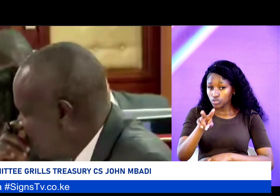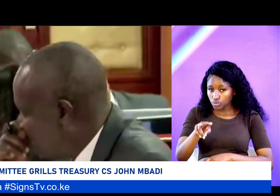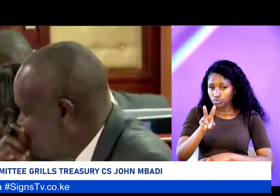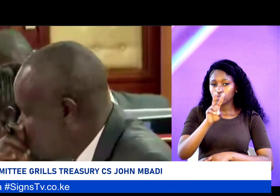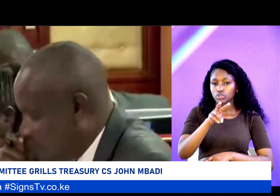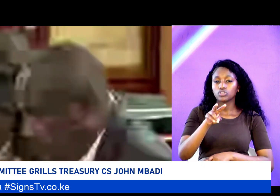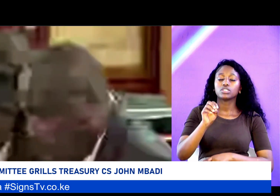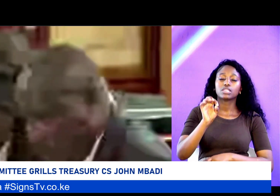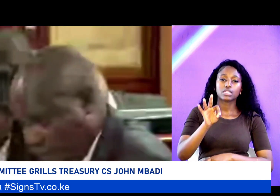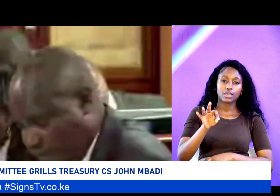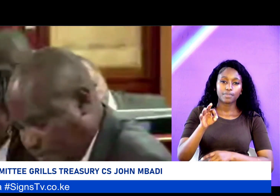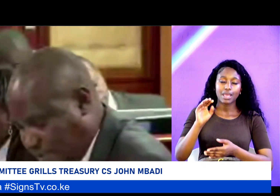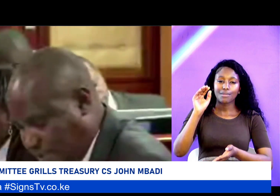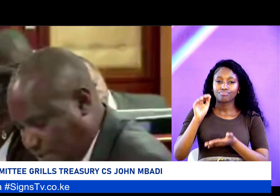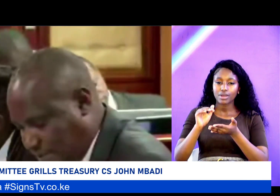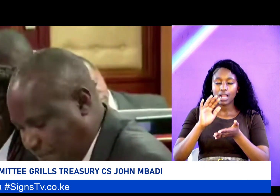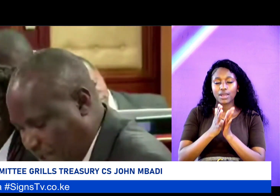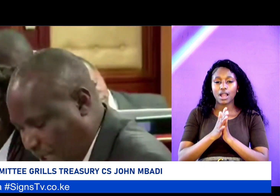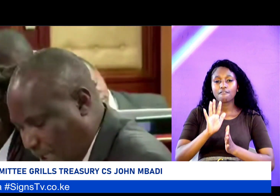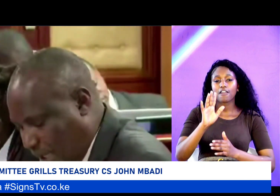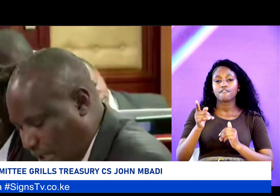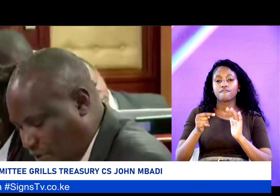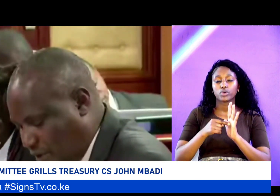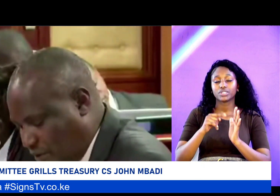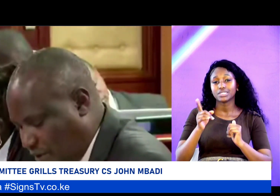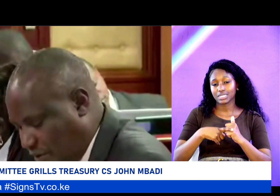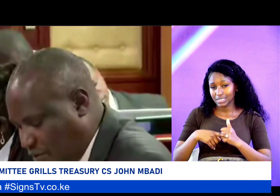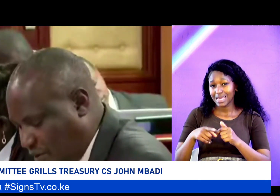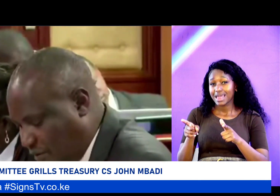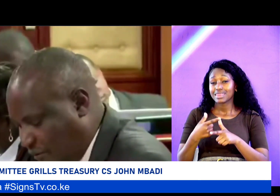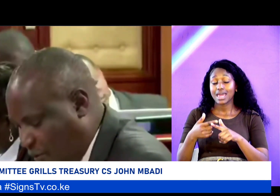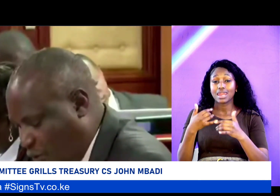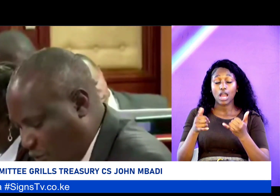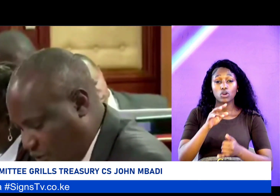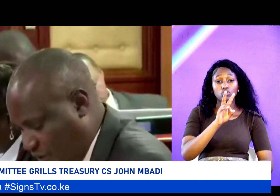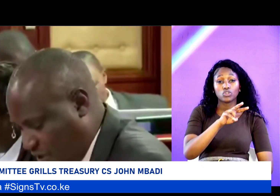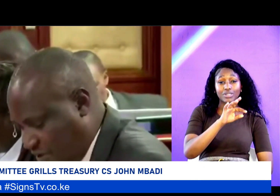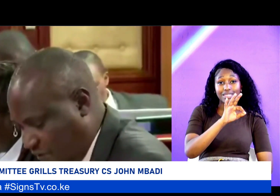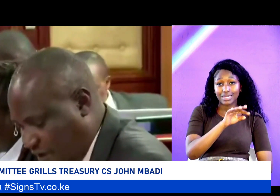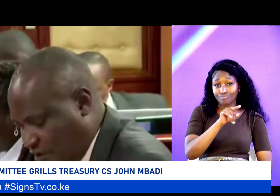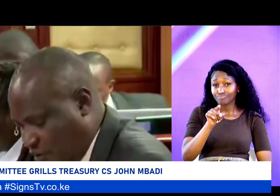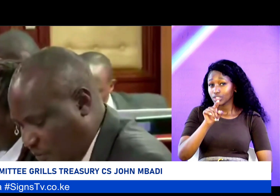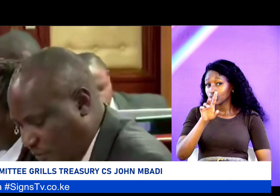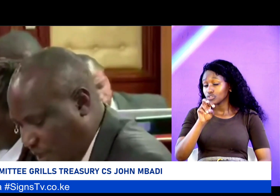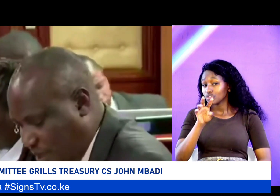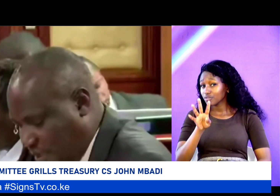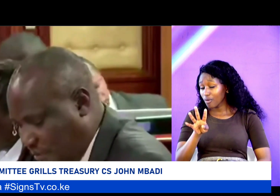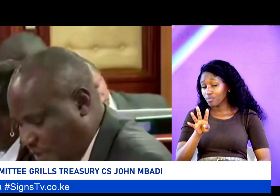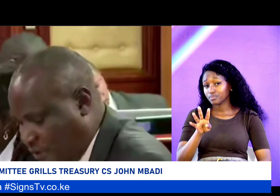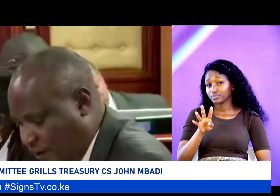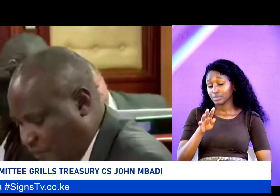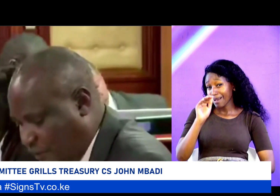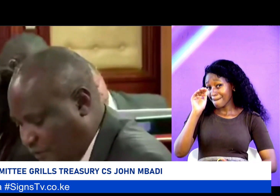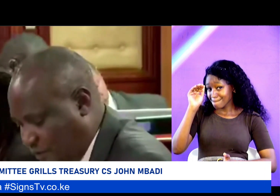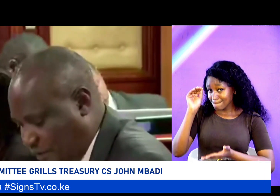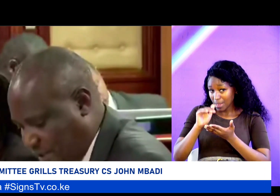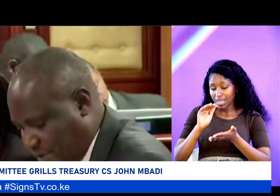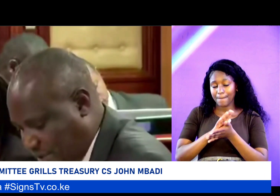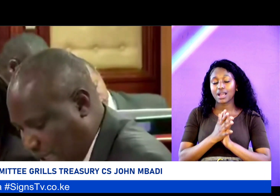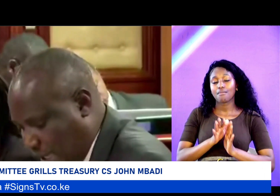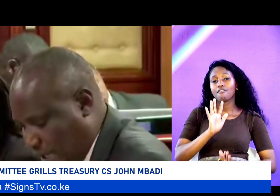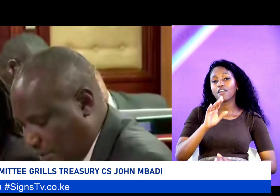2022-2023, it further came down to 5.6%. And then 2023-2024, which I've just referred to, it came down